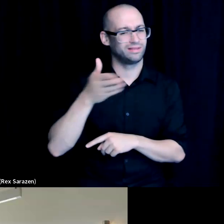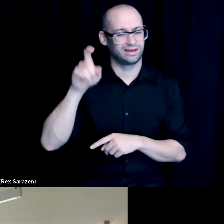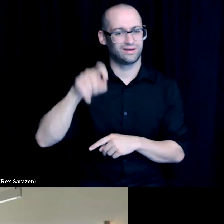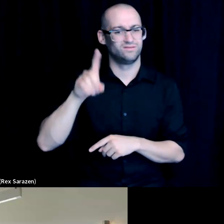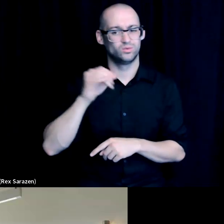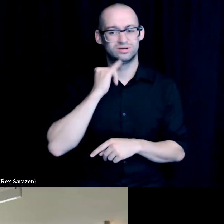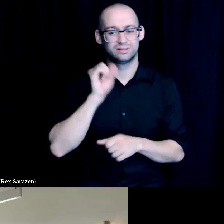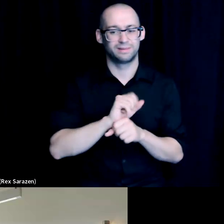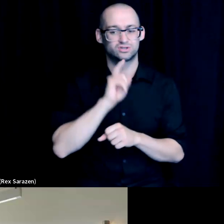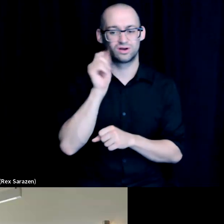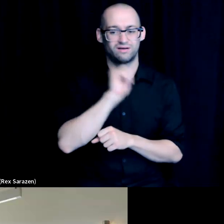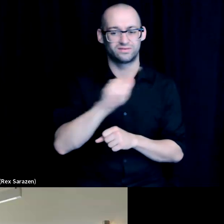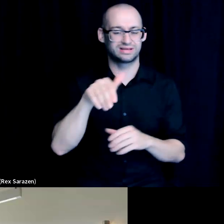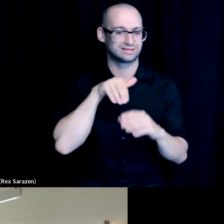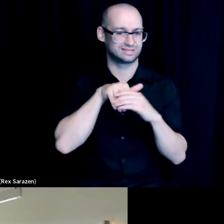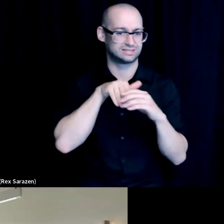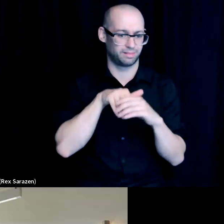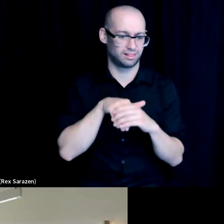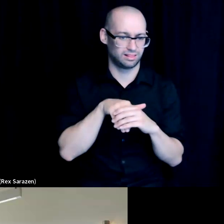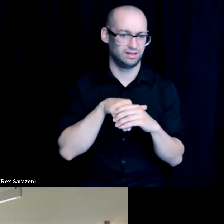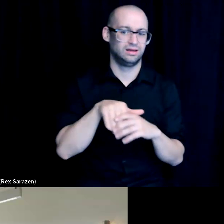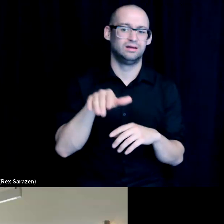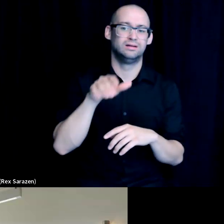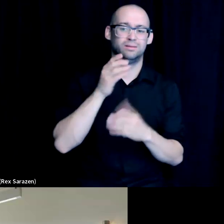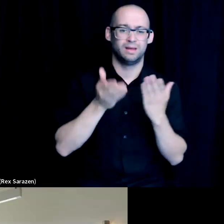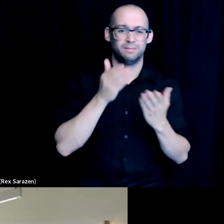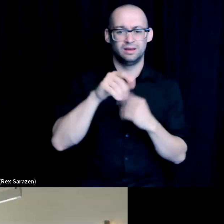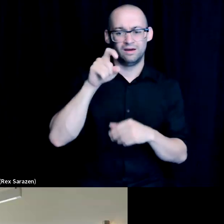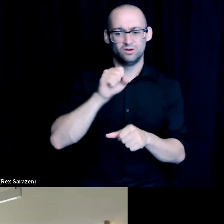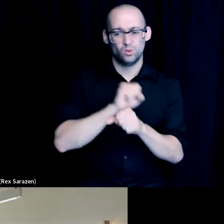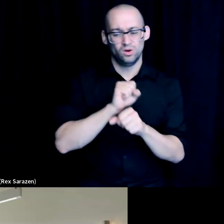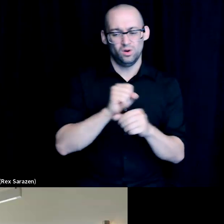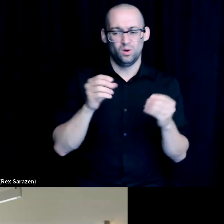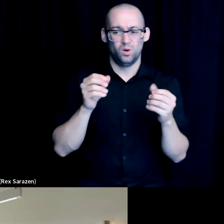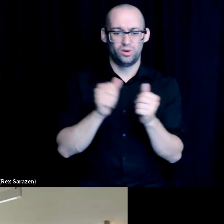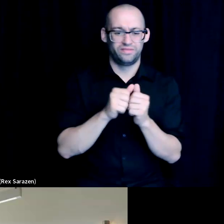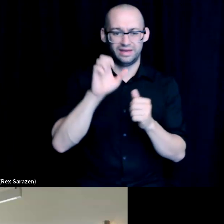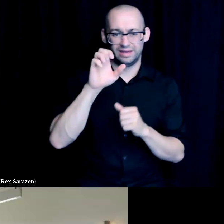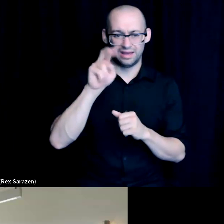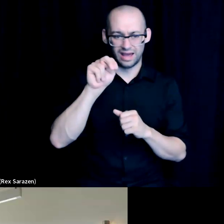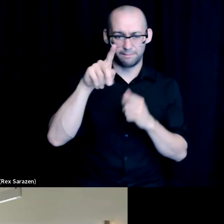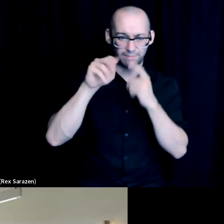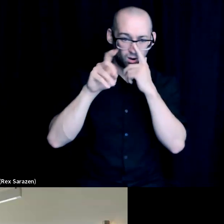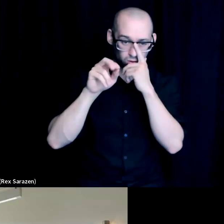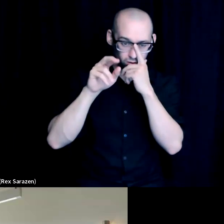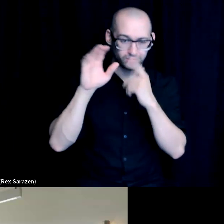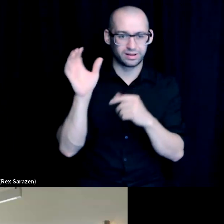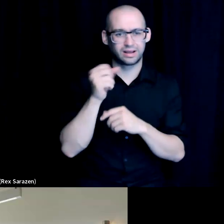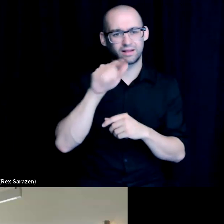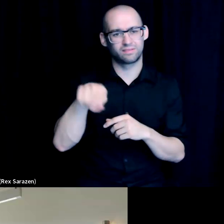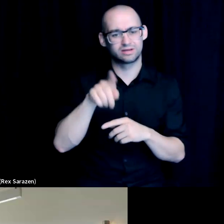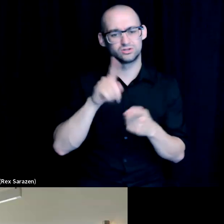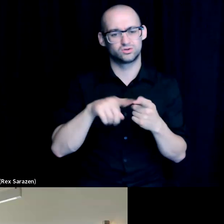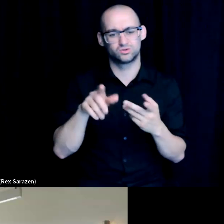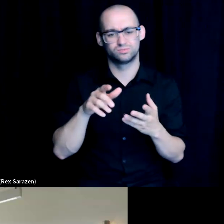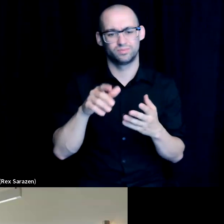that everything is accessible and remediated. So we may have to work with Empower to get those in a place that we can post